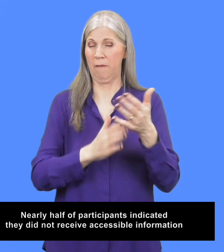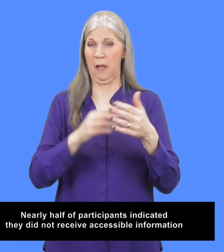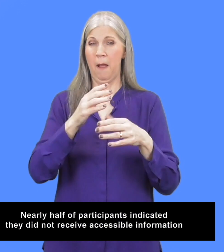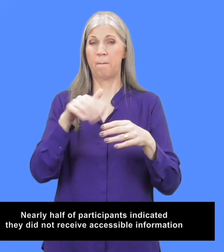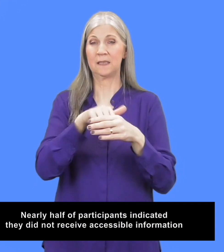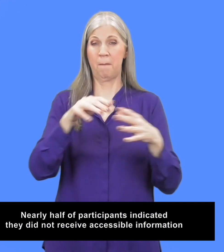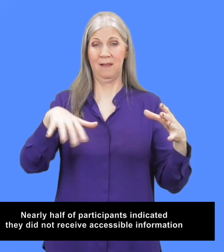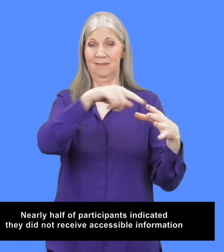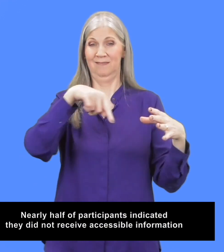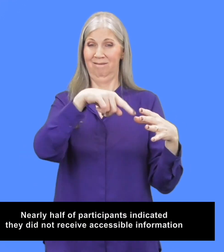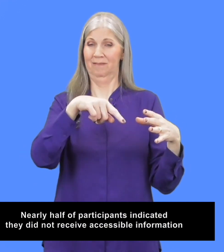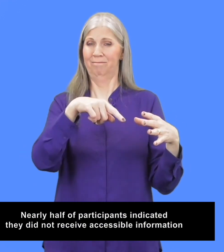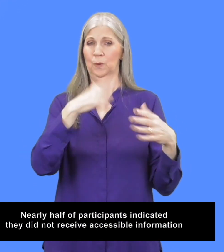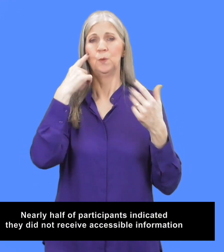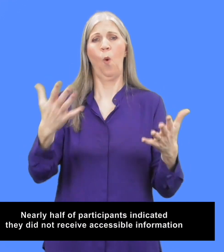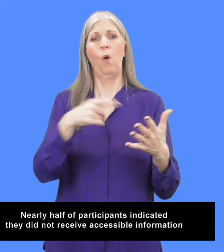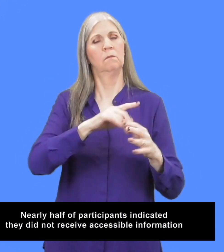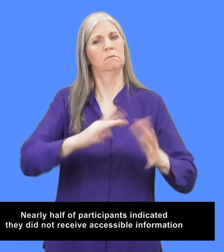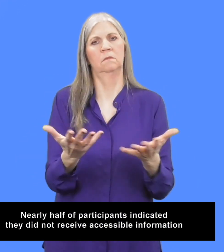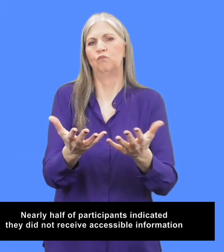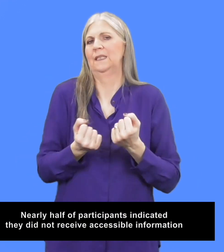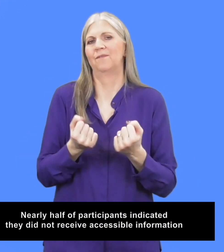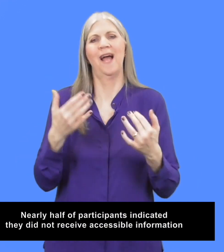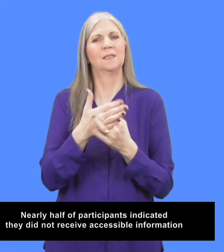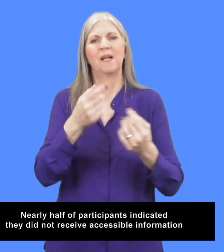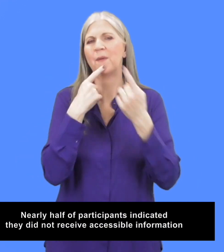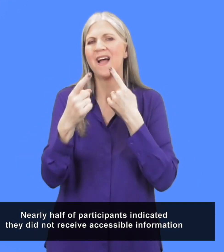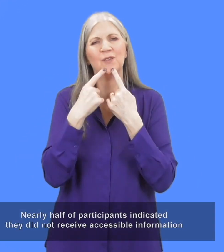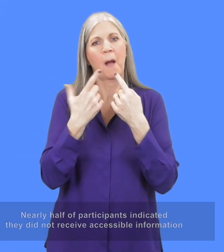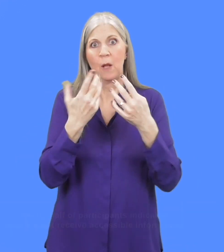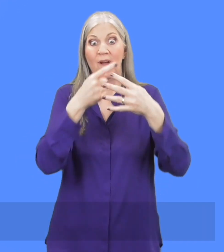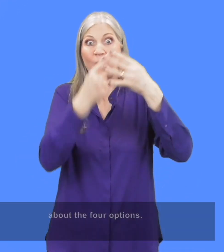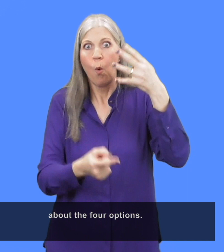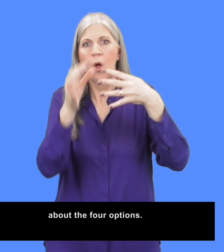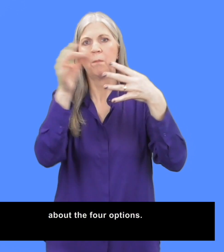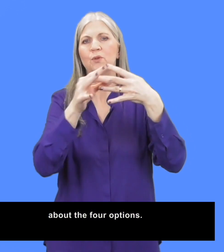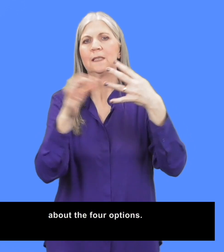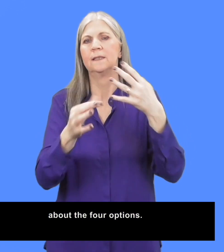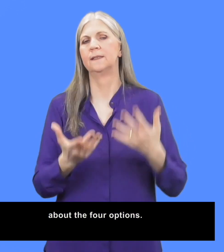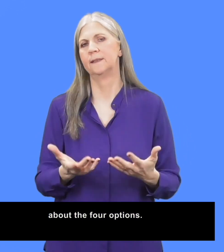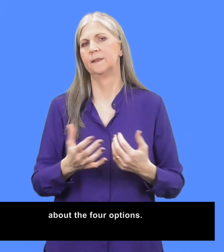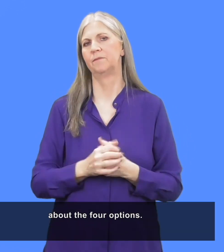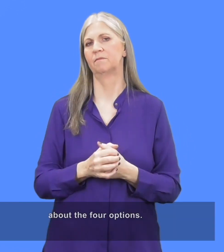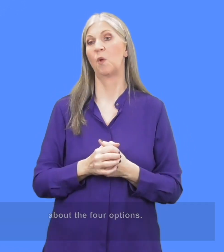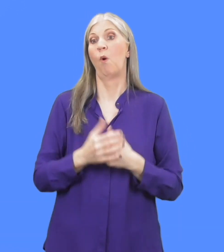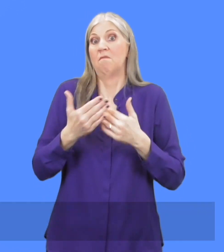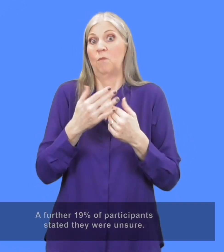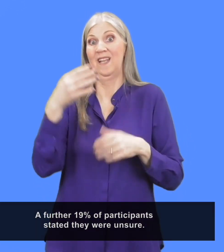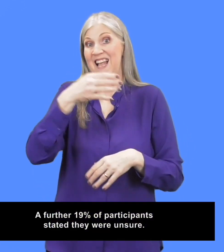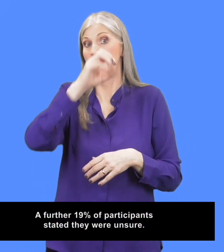participants indicated they did not receive accessible information about the 4 options. A further